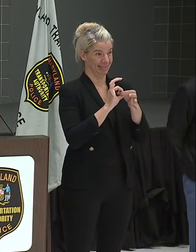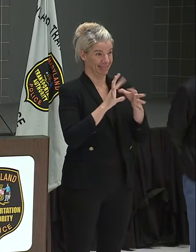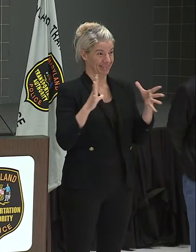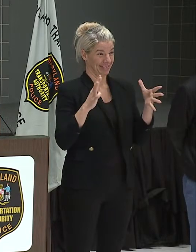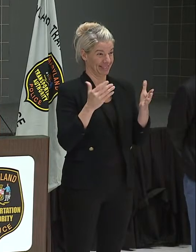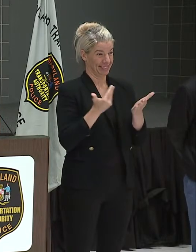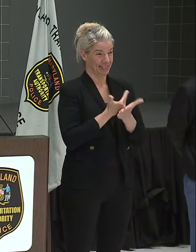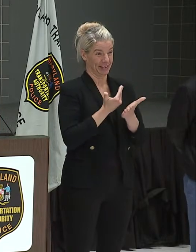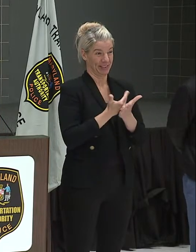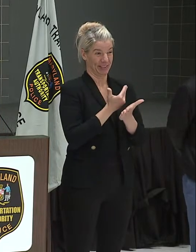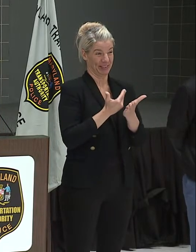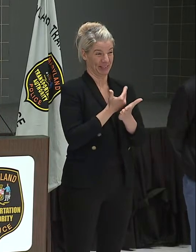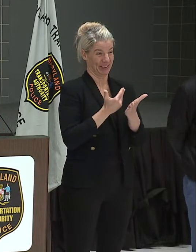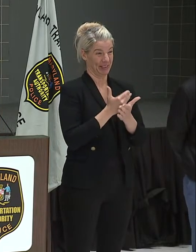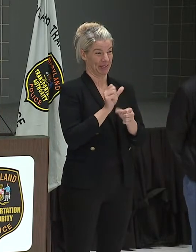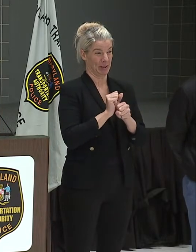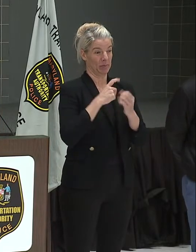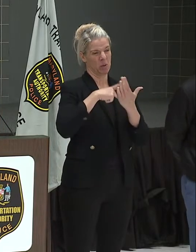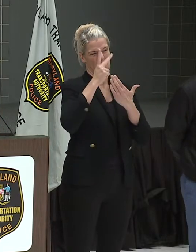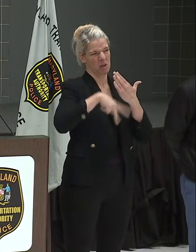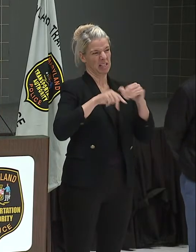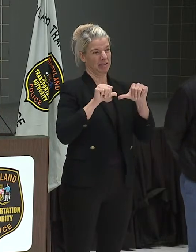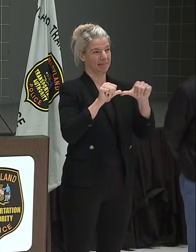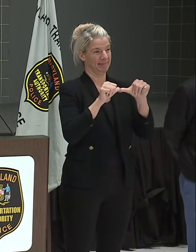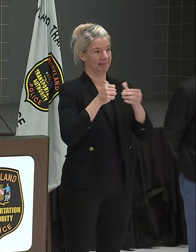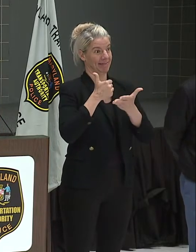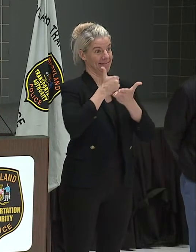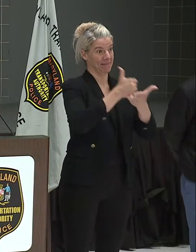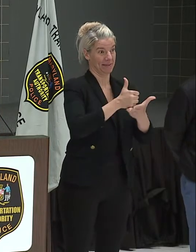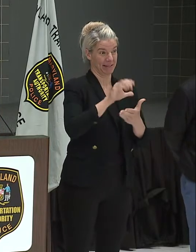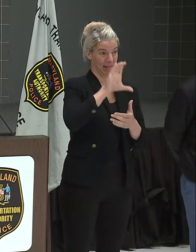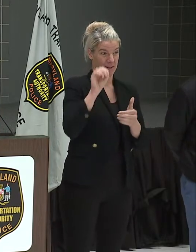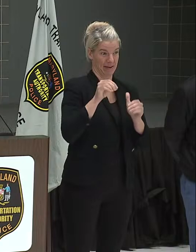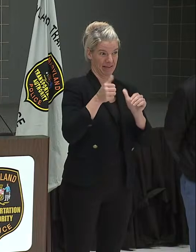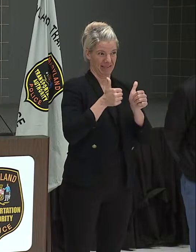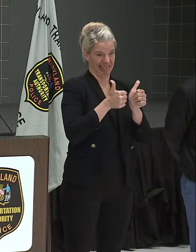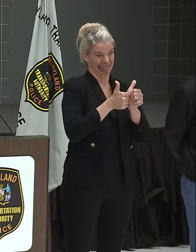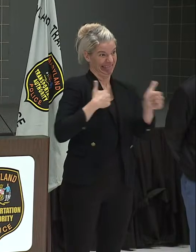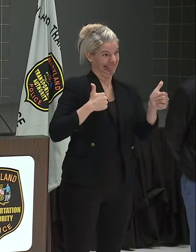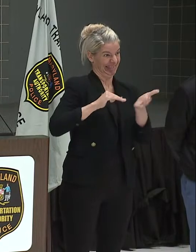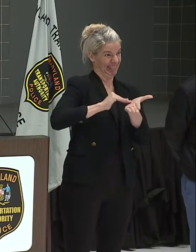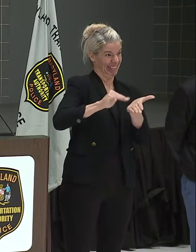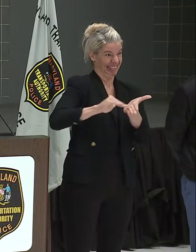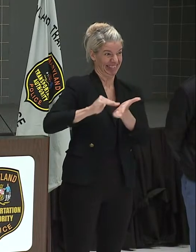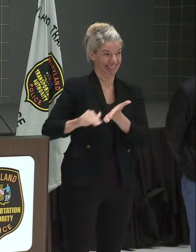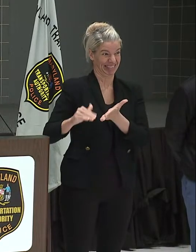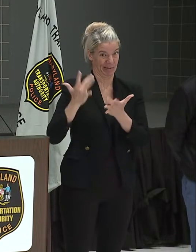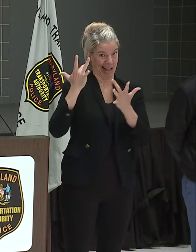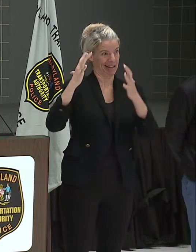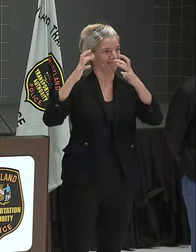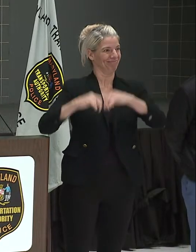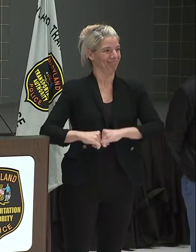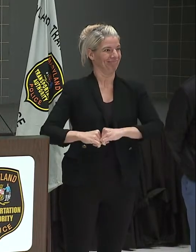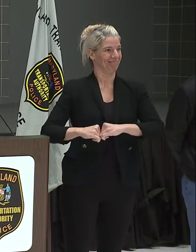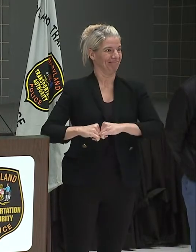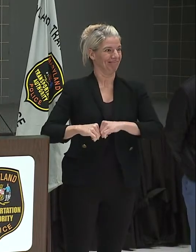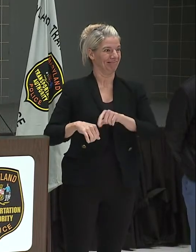retention program to help companies avoid layoffs in the wake of the collapse. And in just